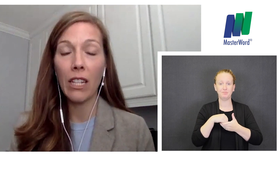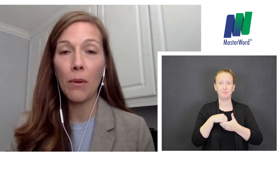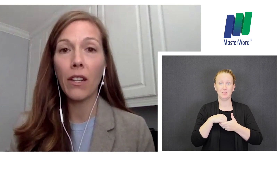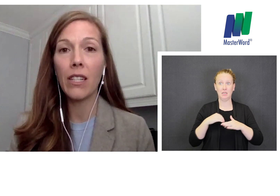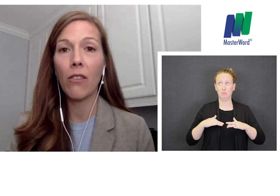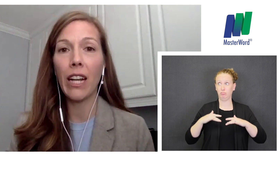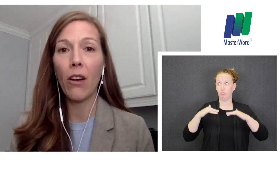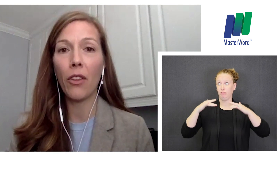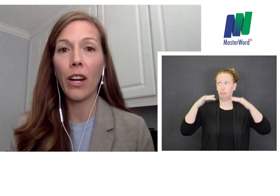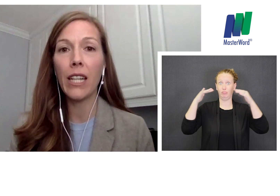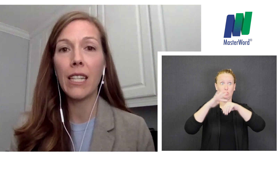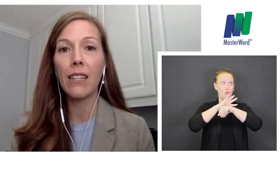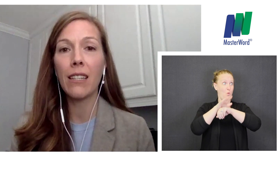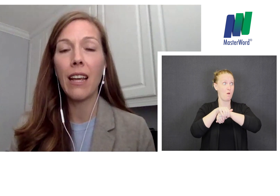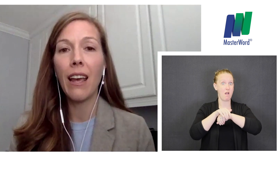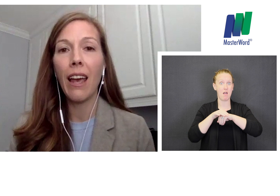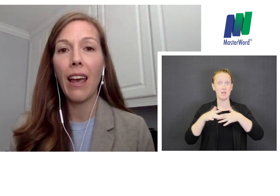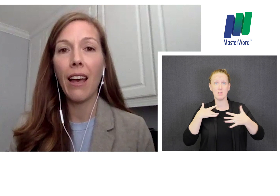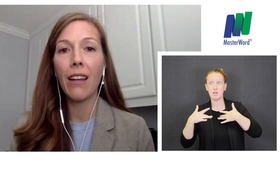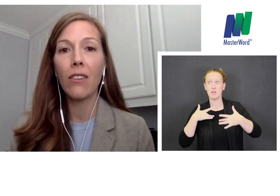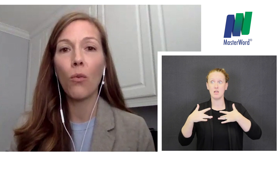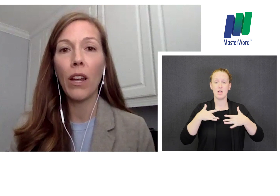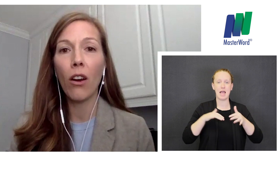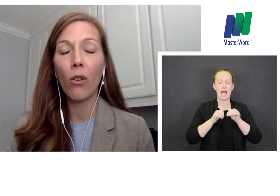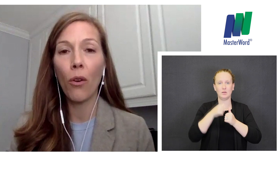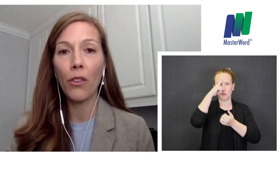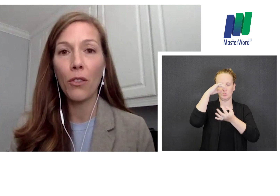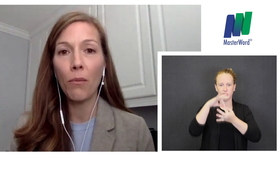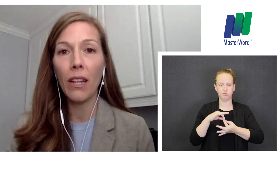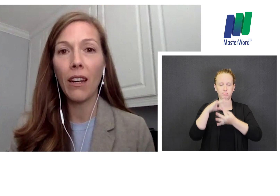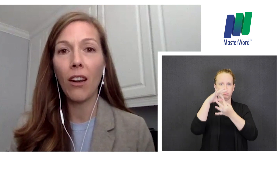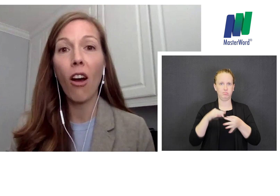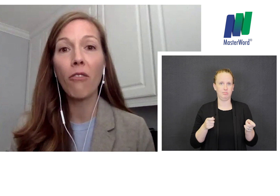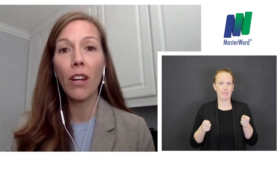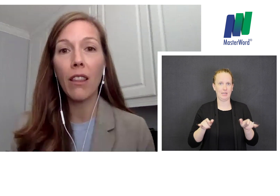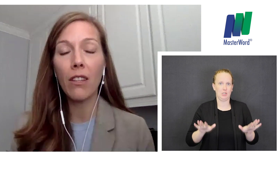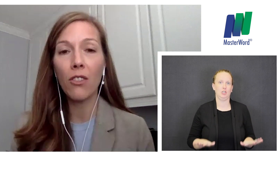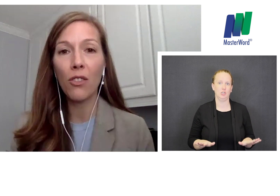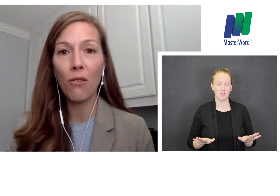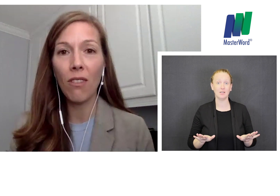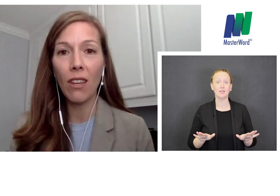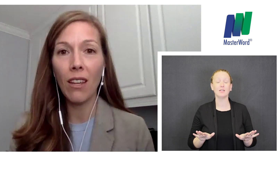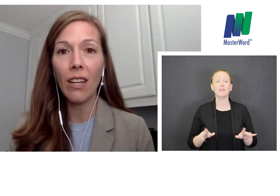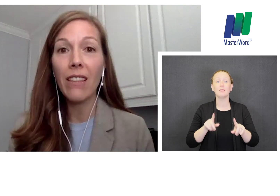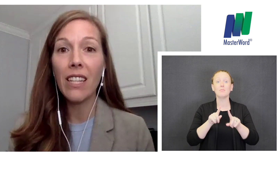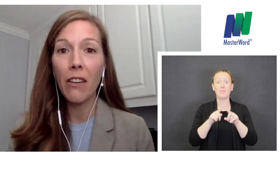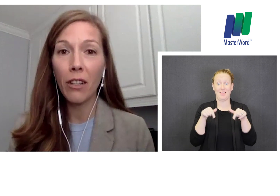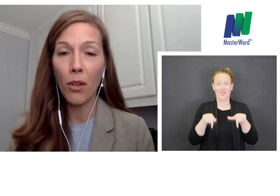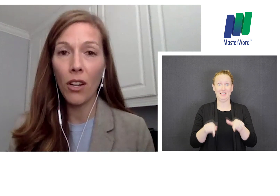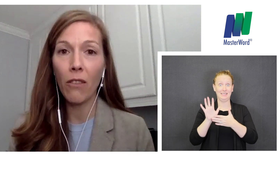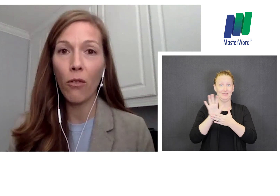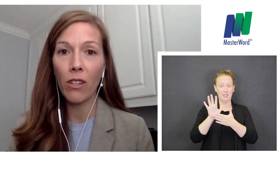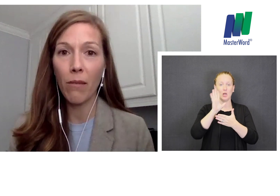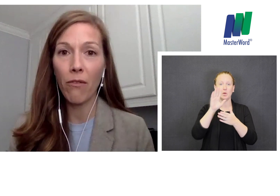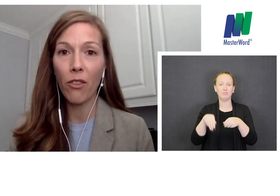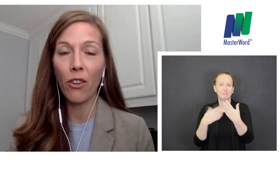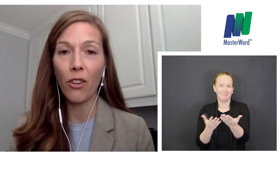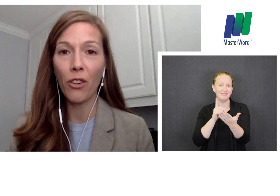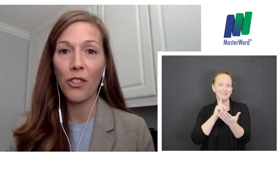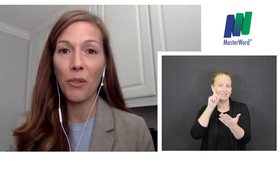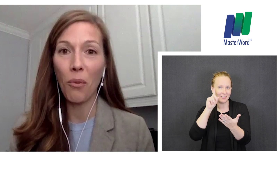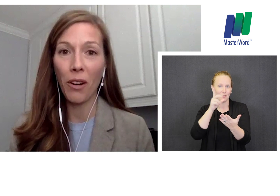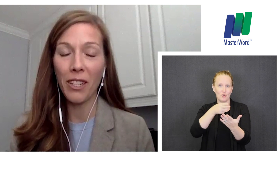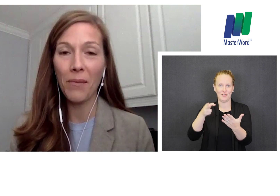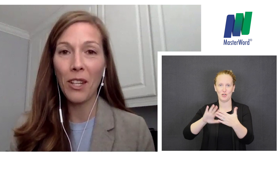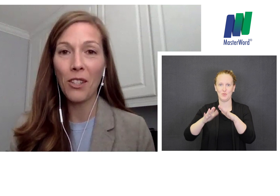we are experiencing right now in the crisis. And we are going to be offering this to the deaf community for some